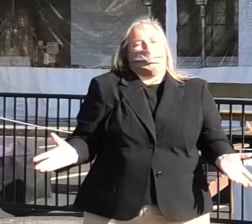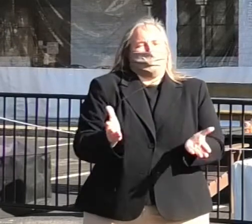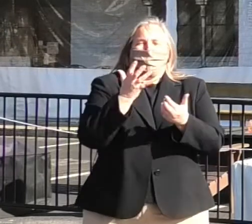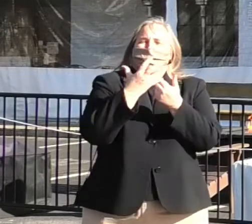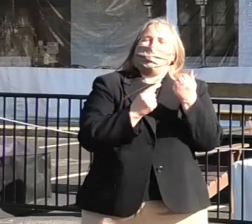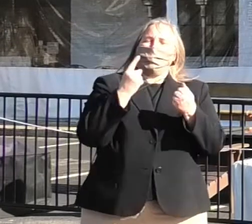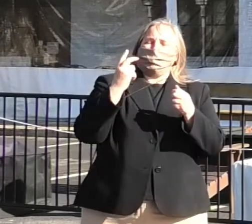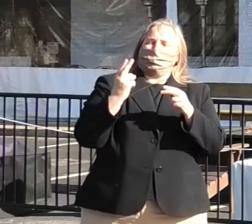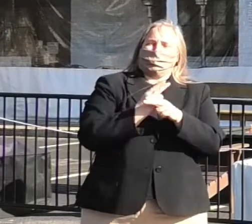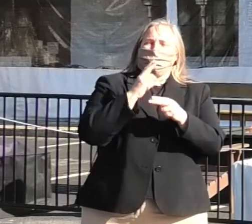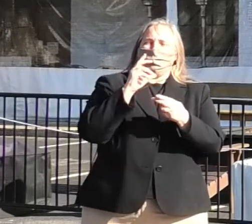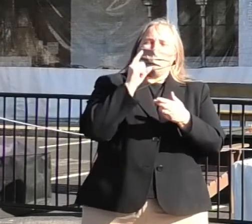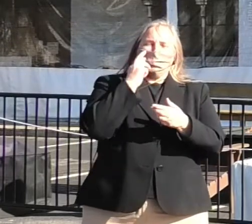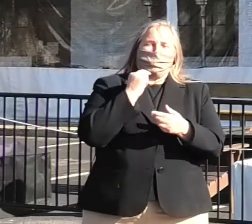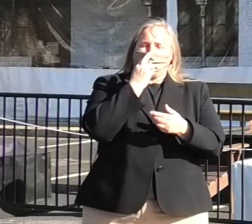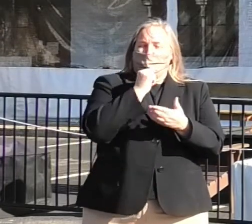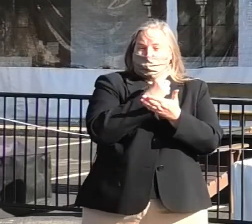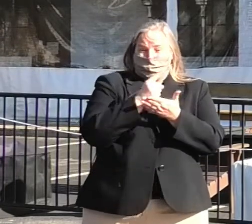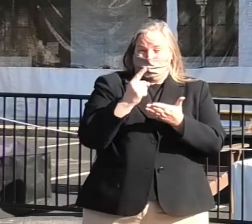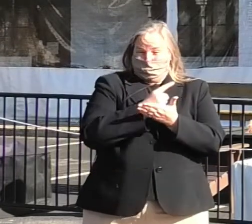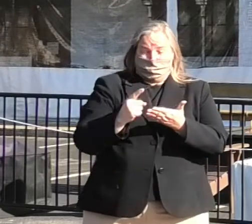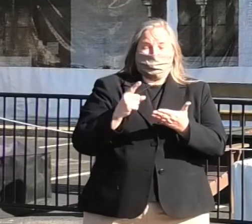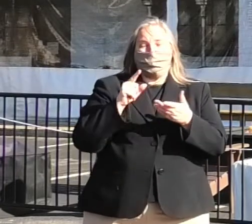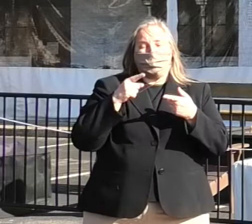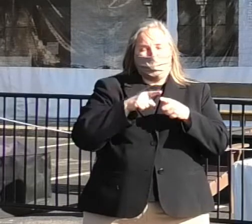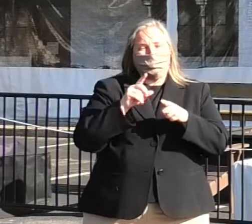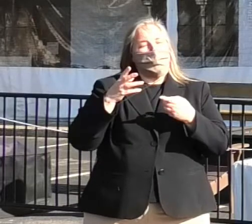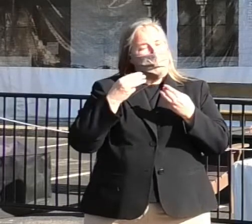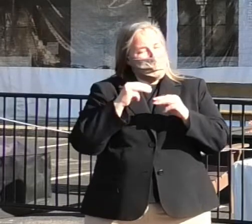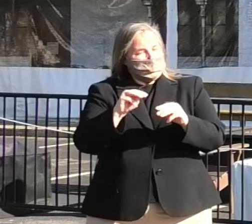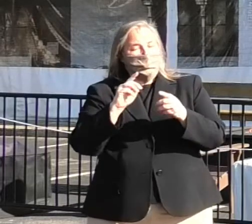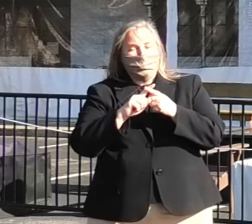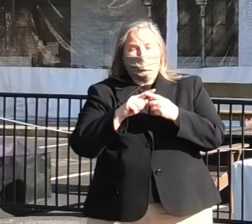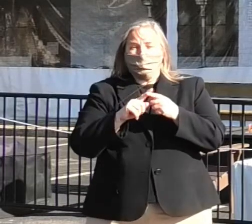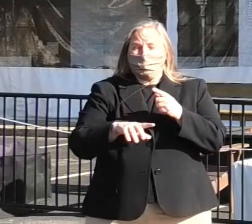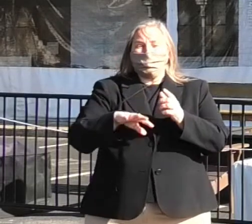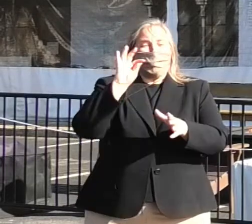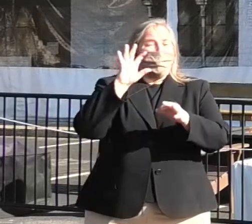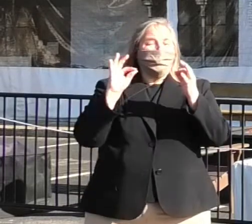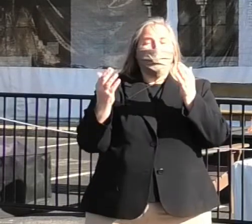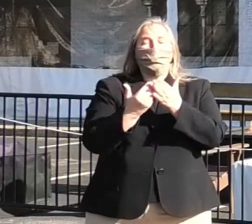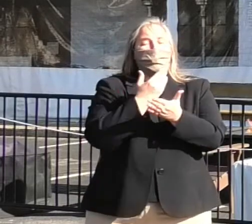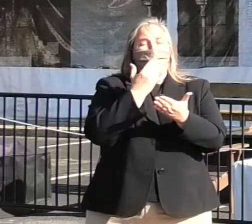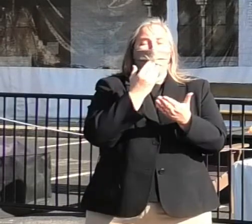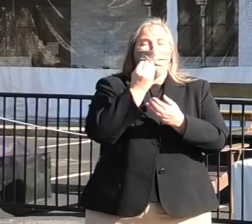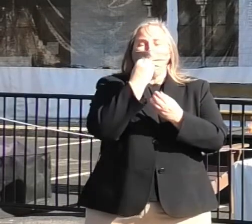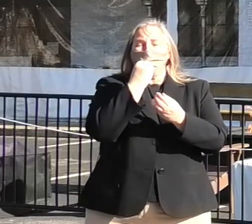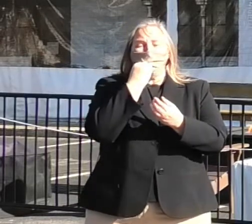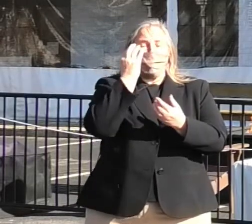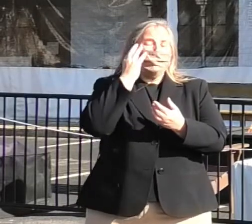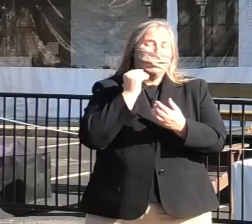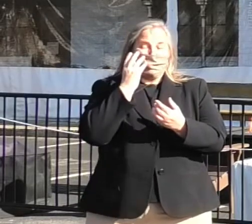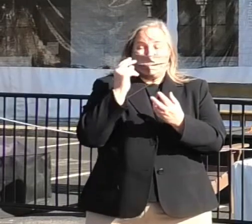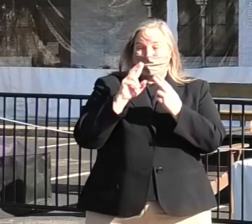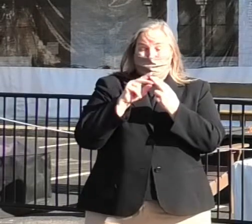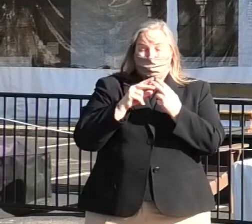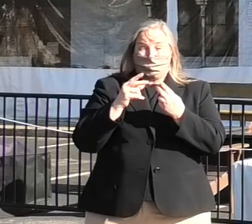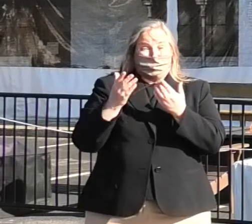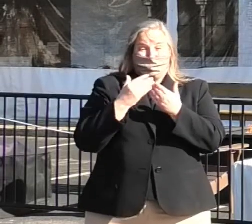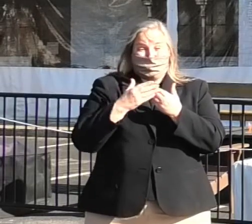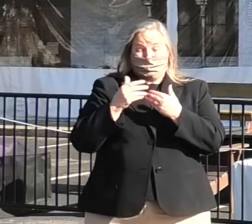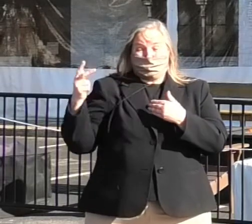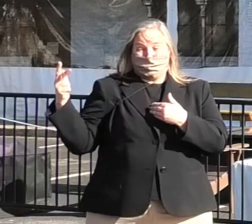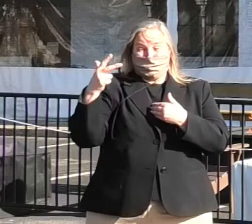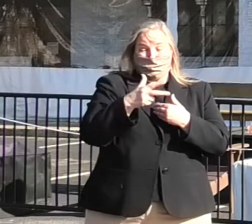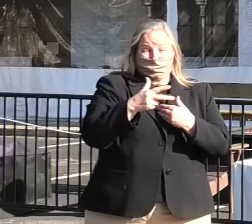to use Restaurant Weeks as means to discover new culinary experiences, whether it be by convenient curbside